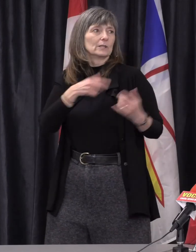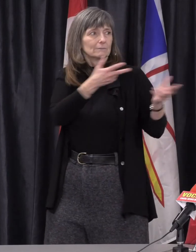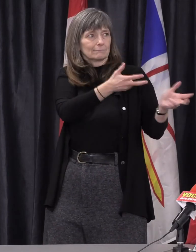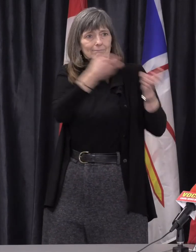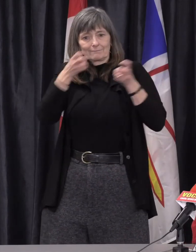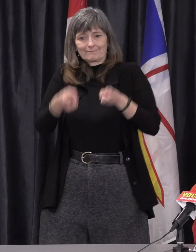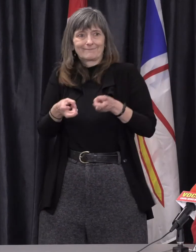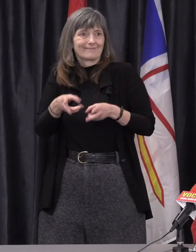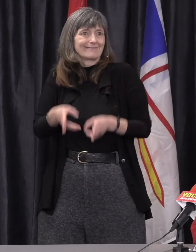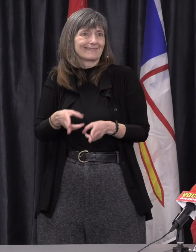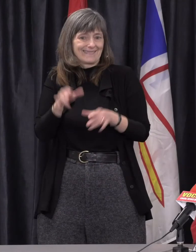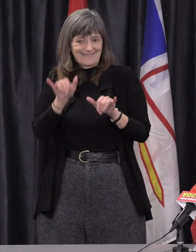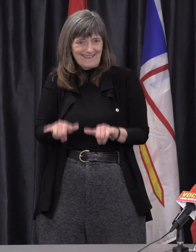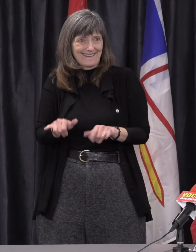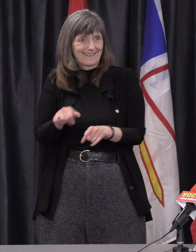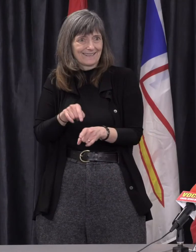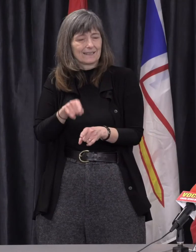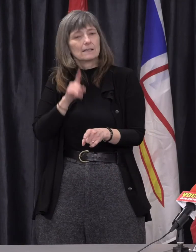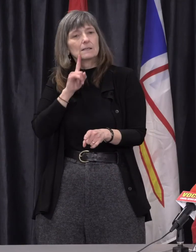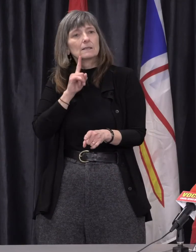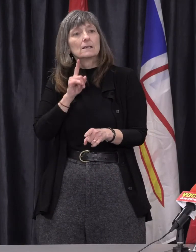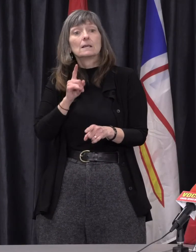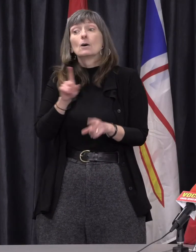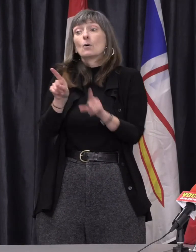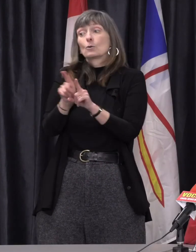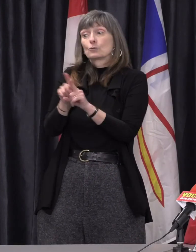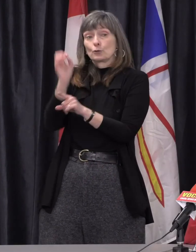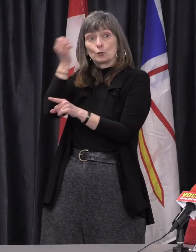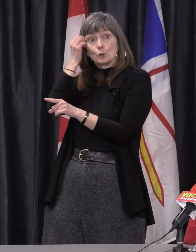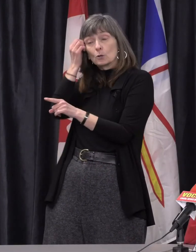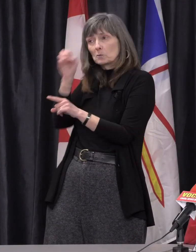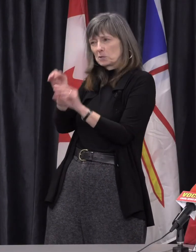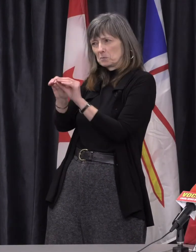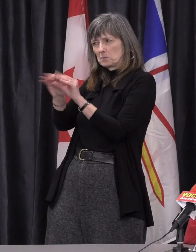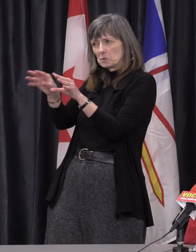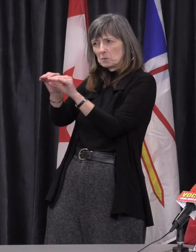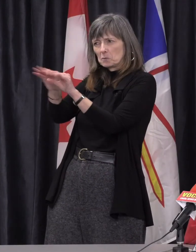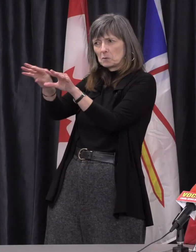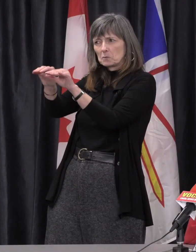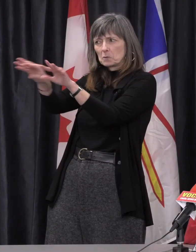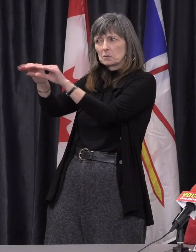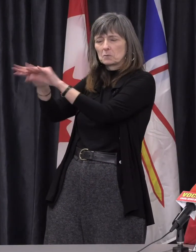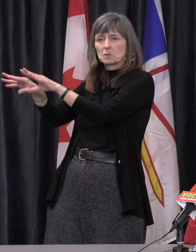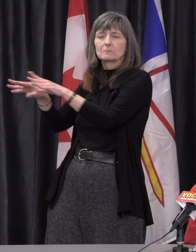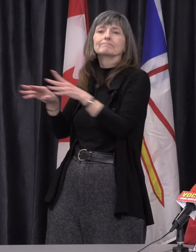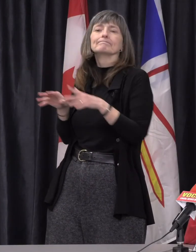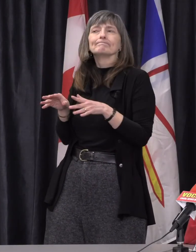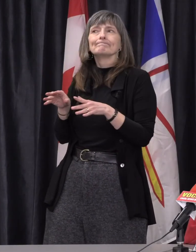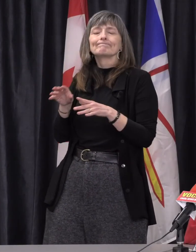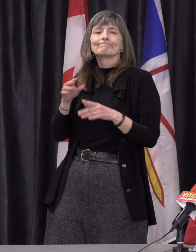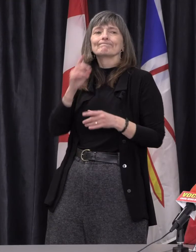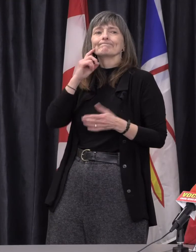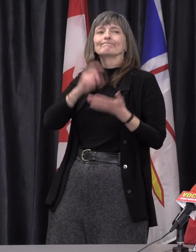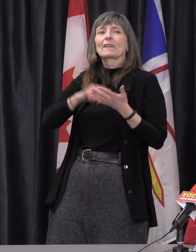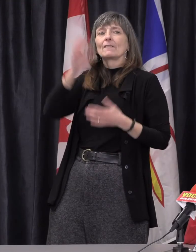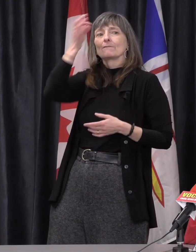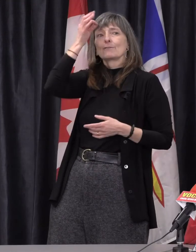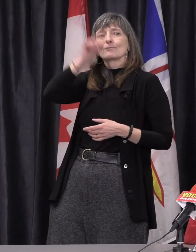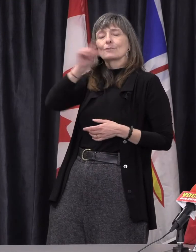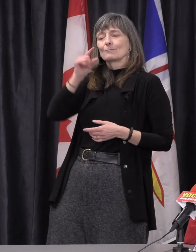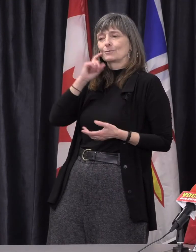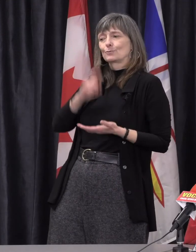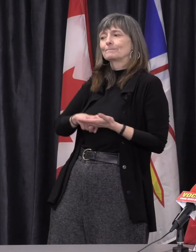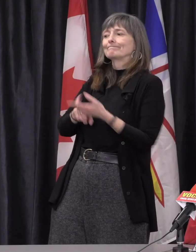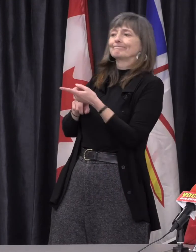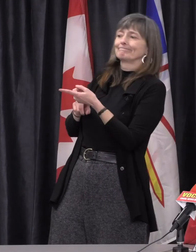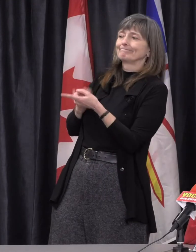seeing the spread of it elsewhere, especially in Europe, I think federally they recognized that it was important to make that